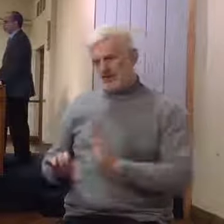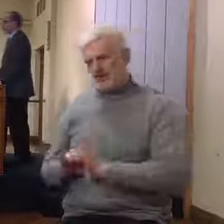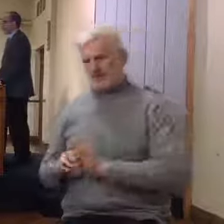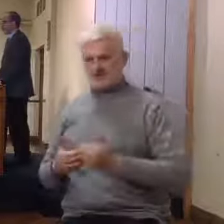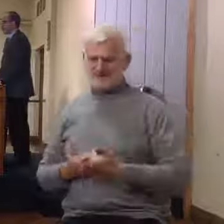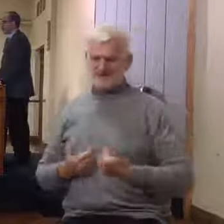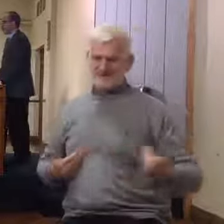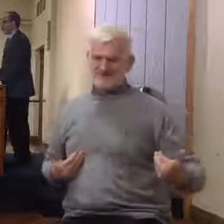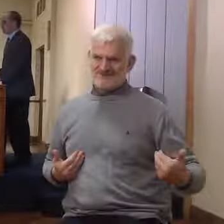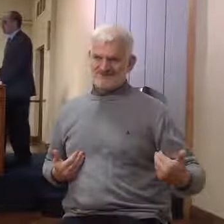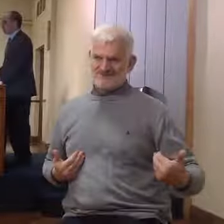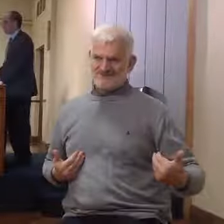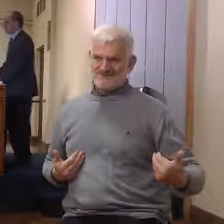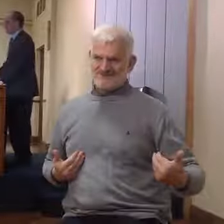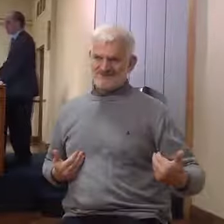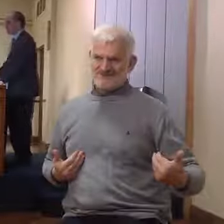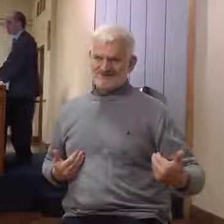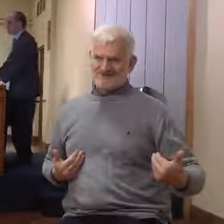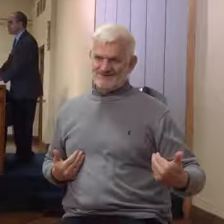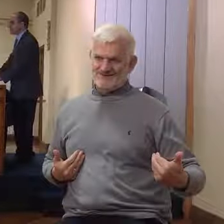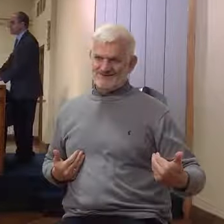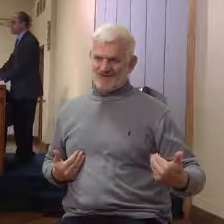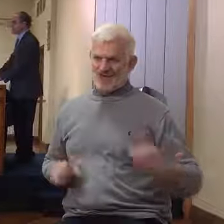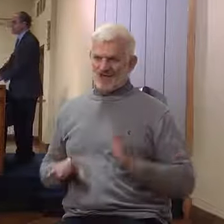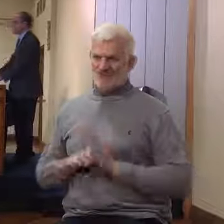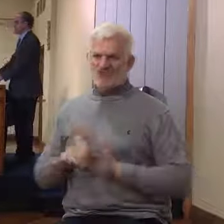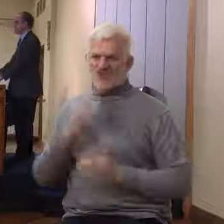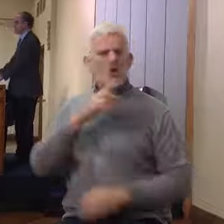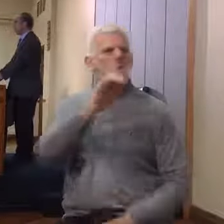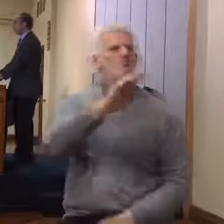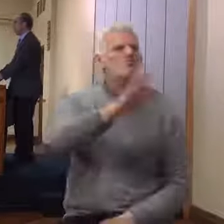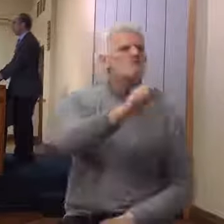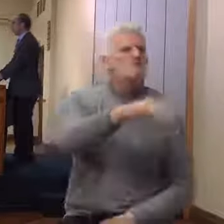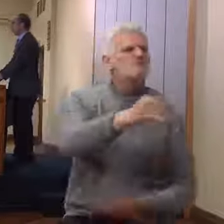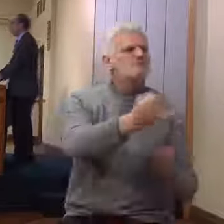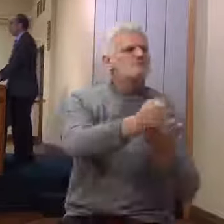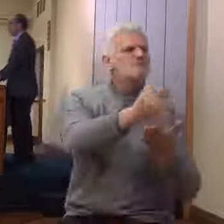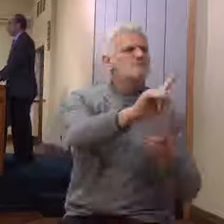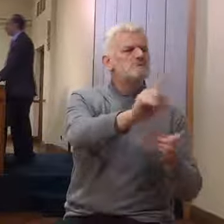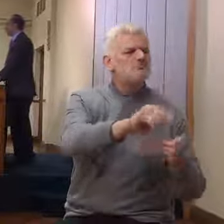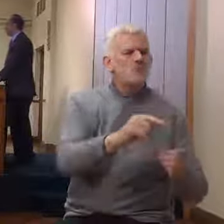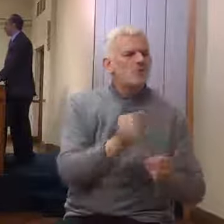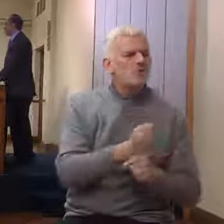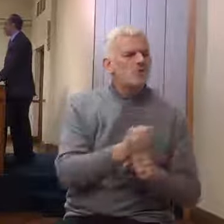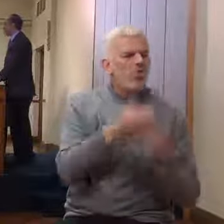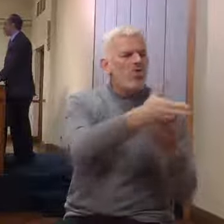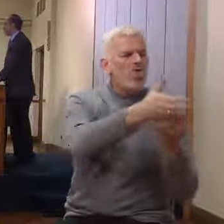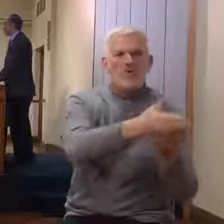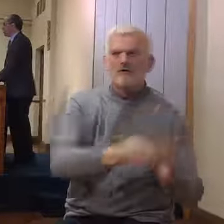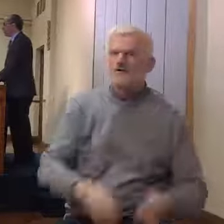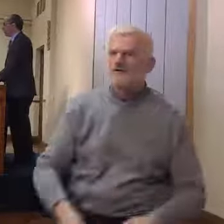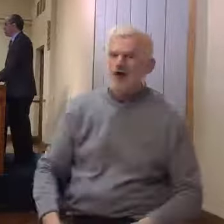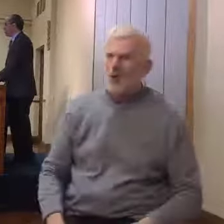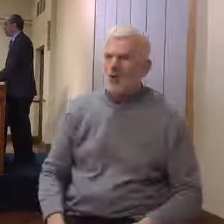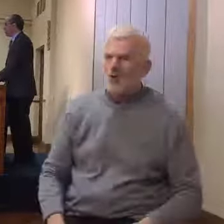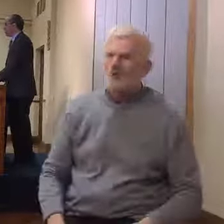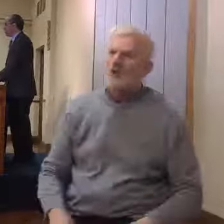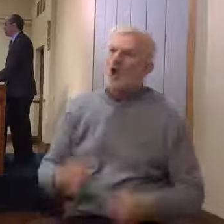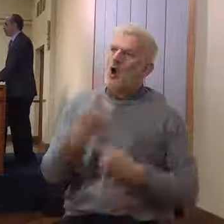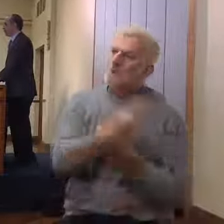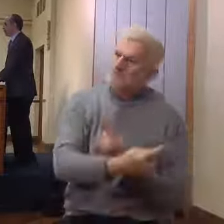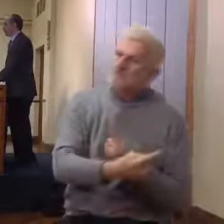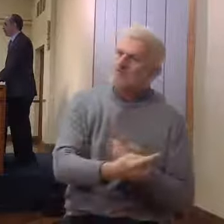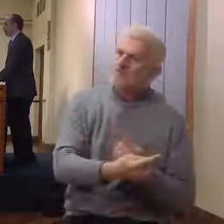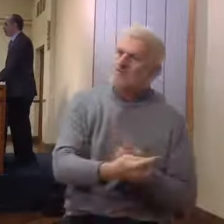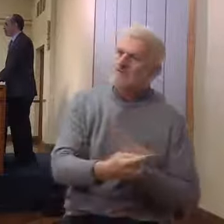doesn't interfere with the authority's business, and the state also should never interfere and tell the church